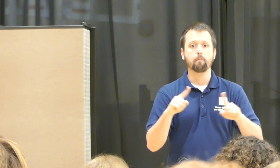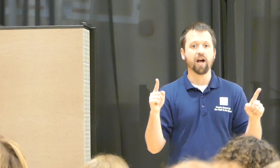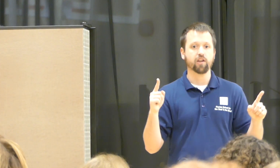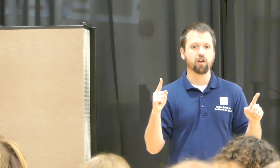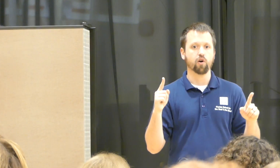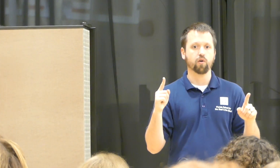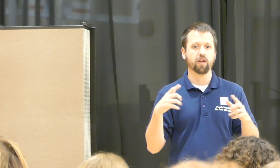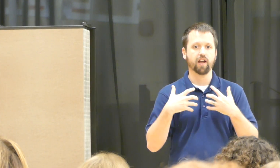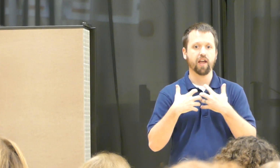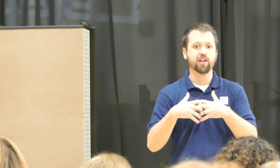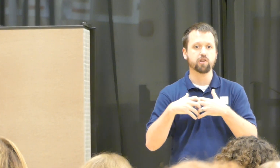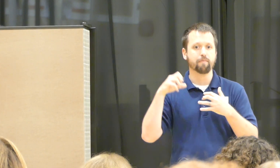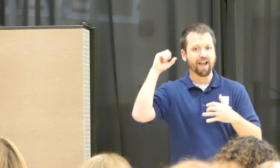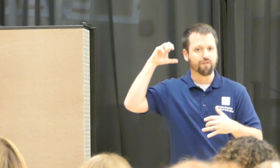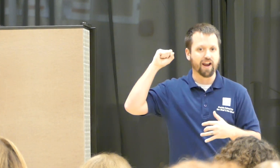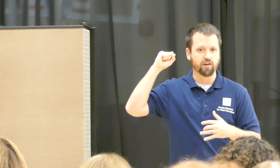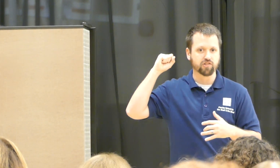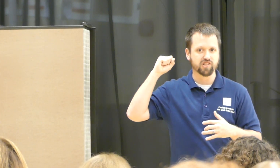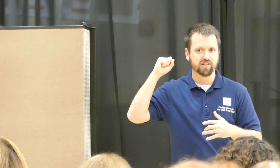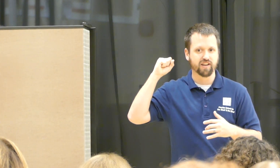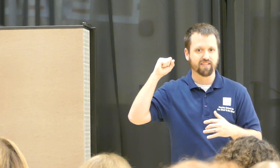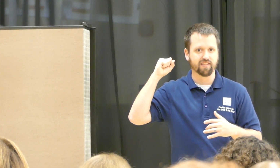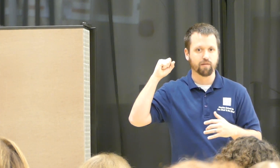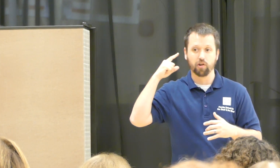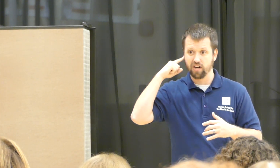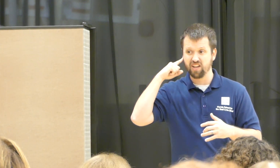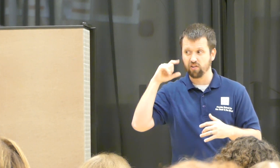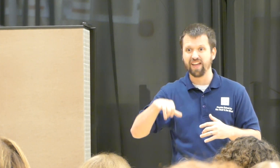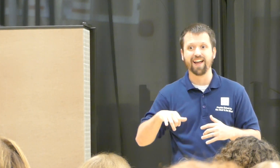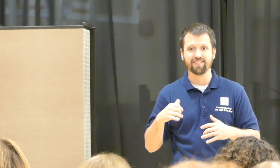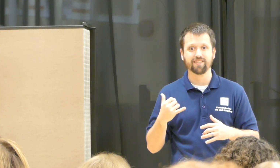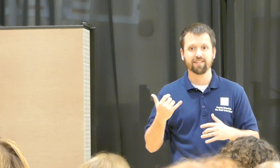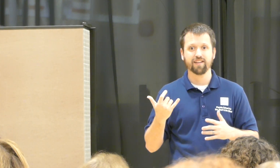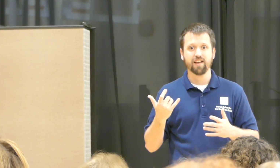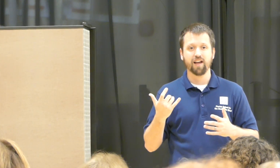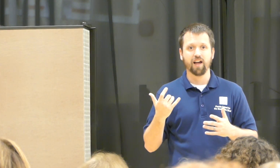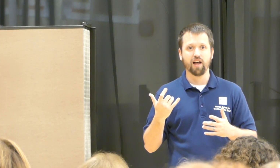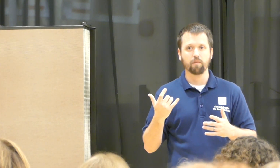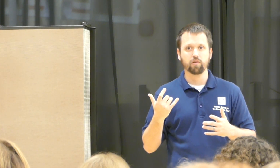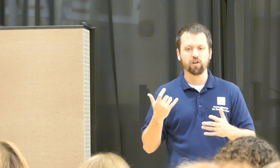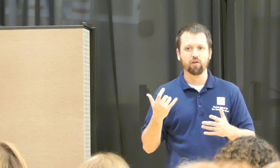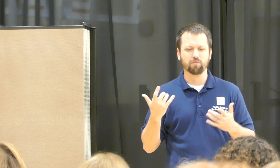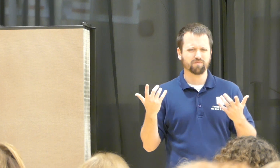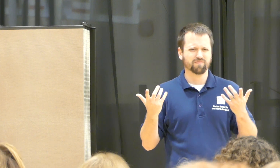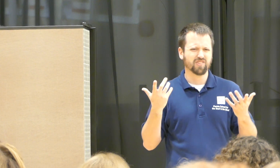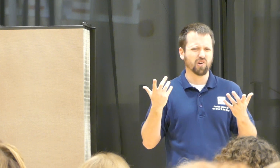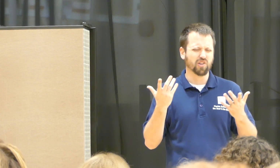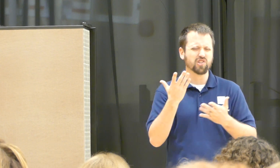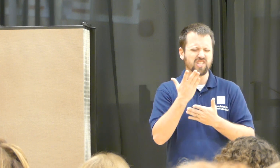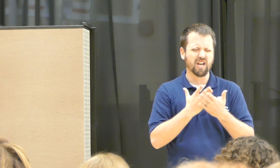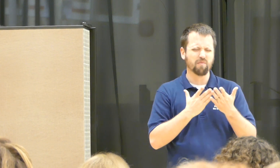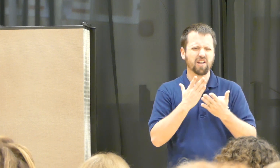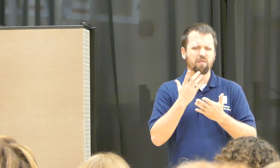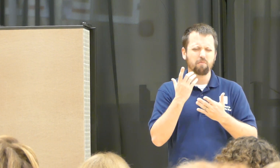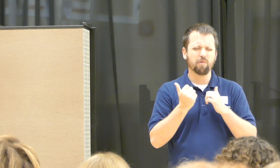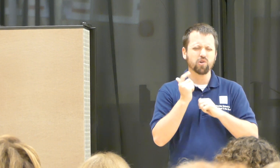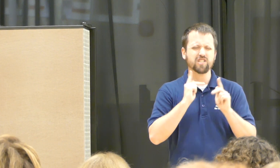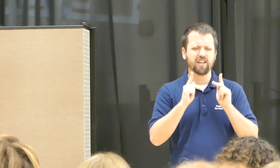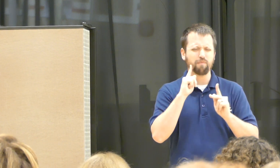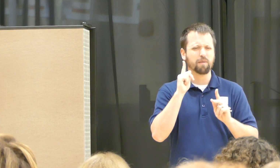But, engine backfires next to them, they're gonna hear that. Maybe it'll. So there's most deaf people It's